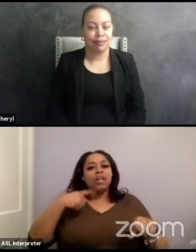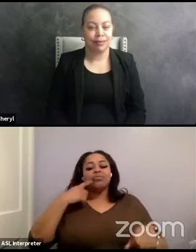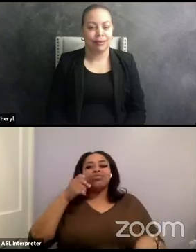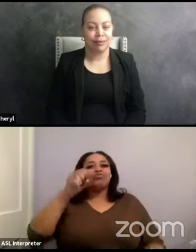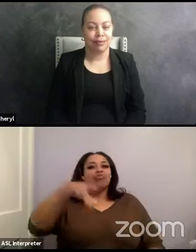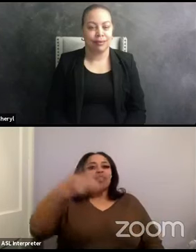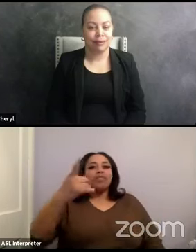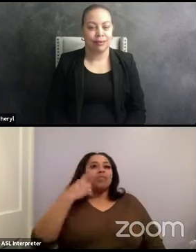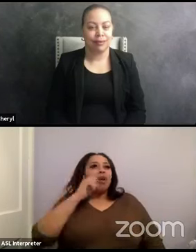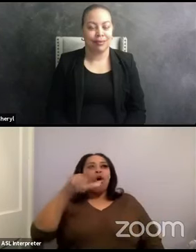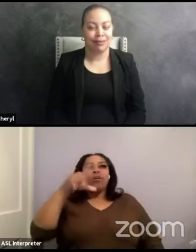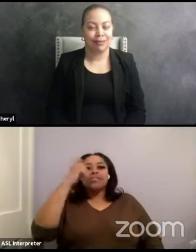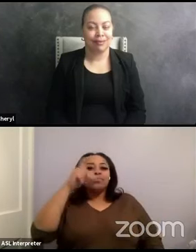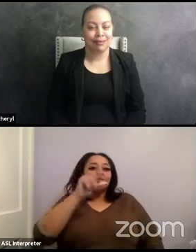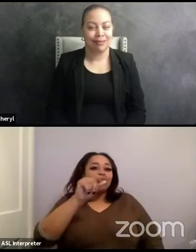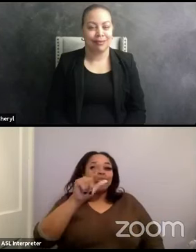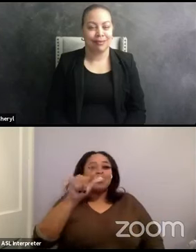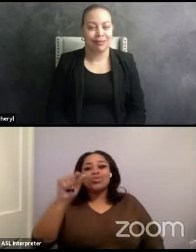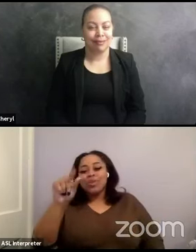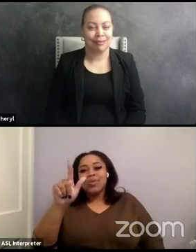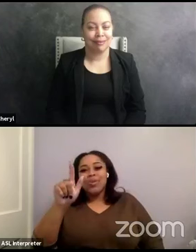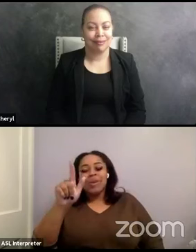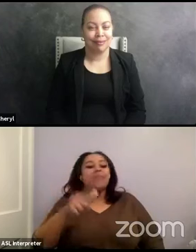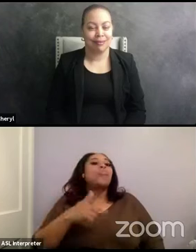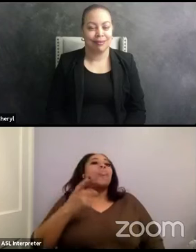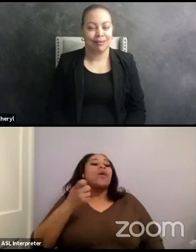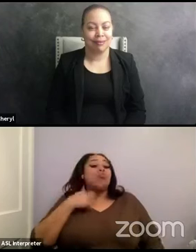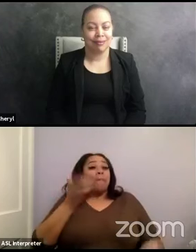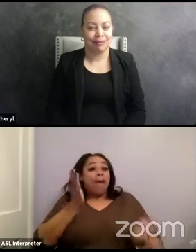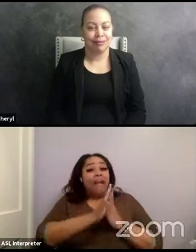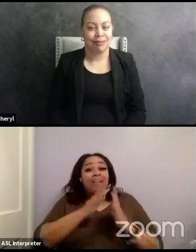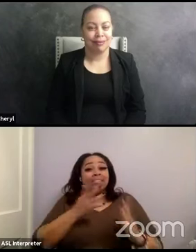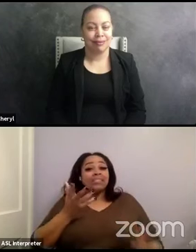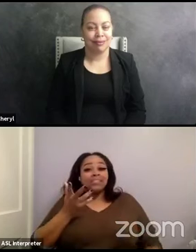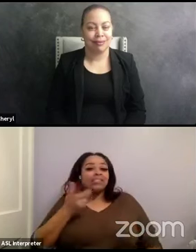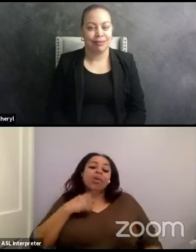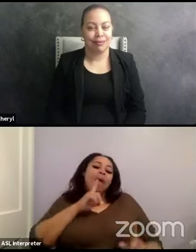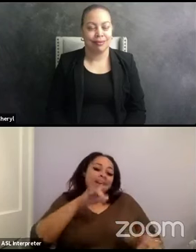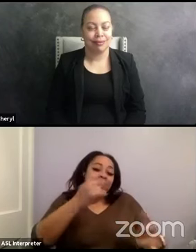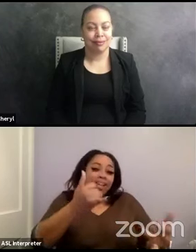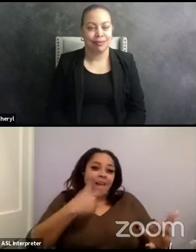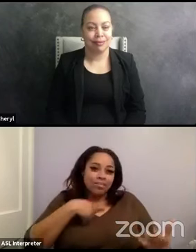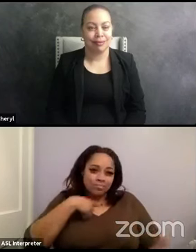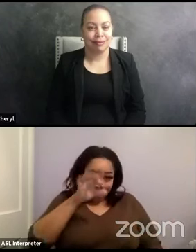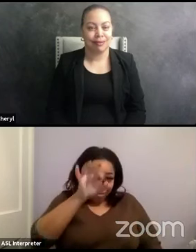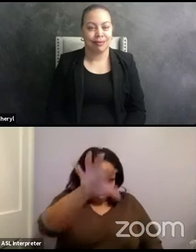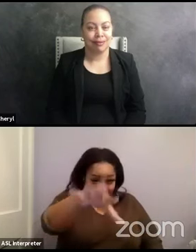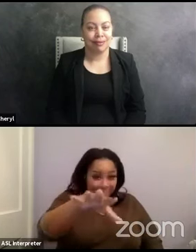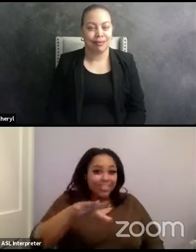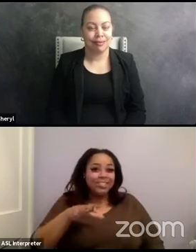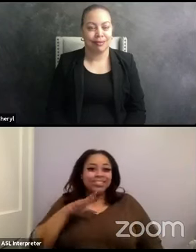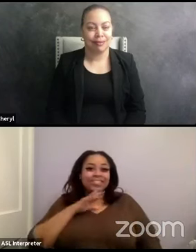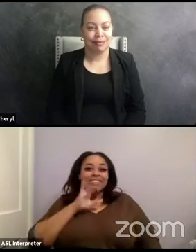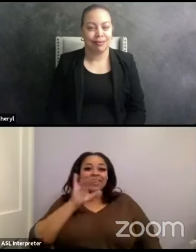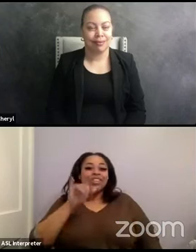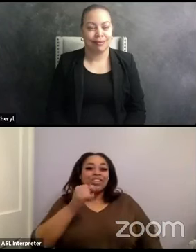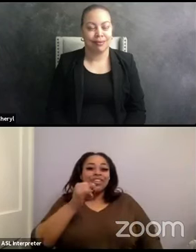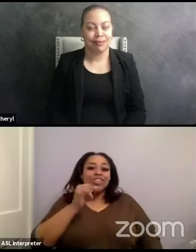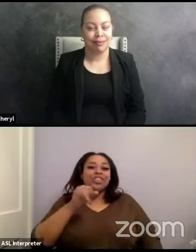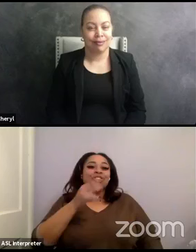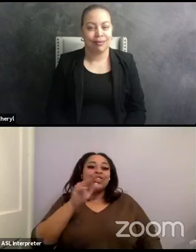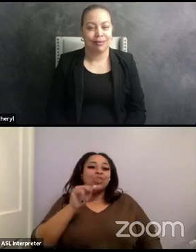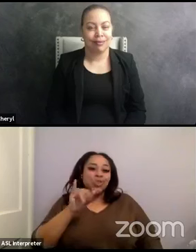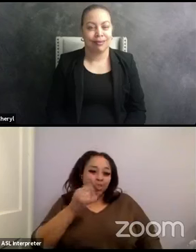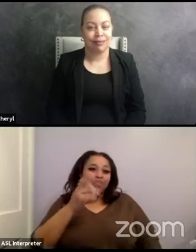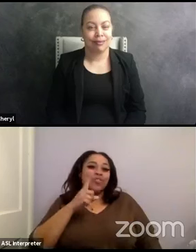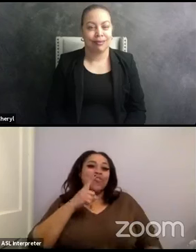summer 2021. And so I'm asking that, you don't have to answer now, but I'm just putting it out there. Good juju requires manifestation. And